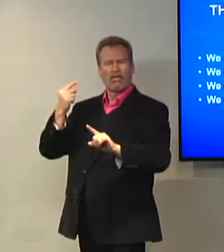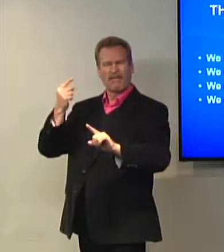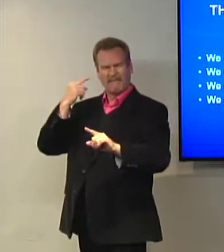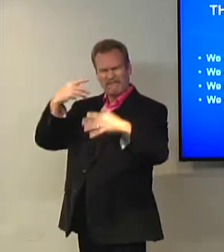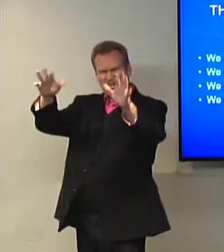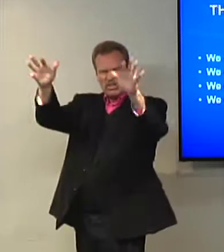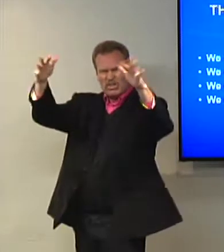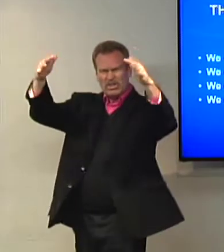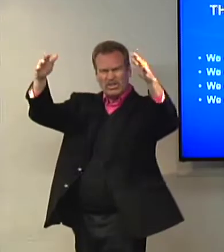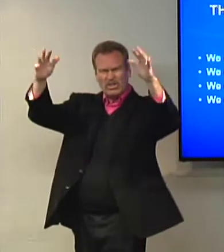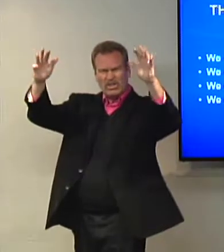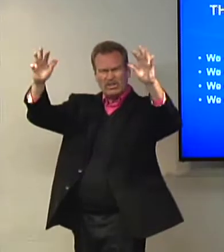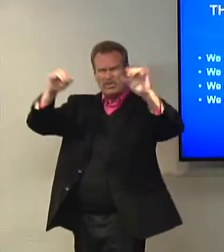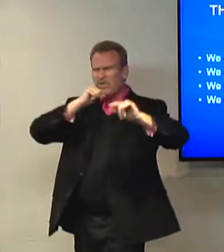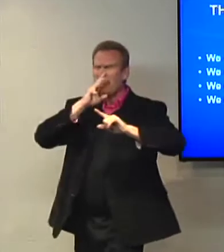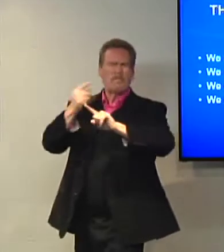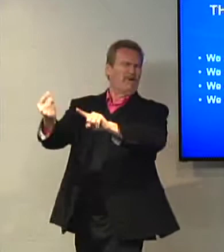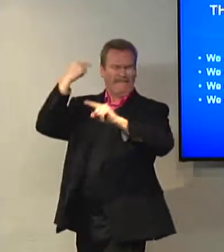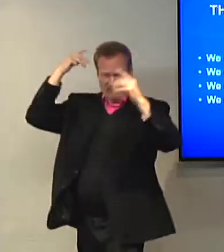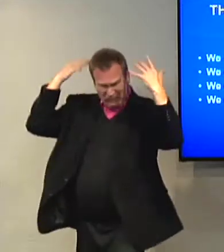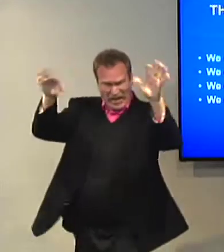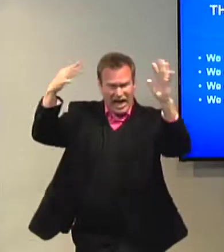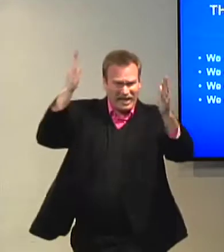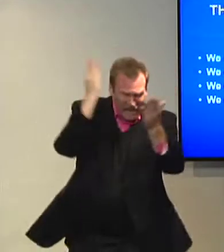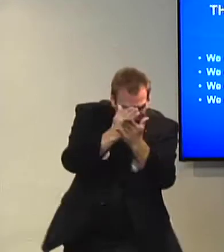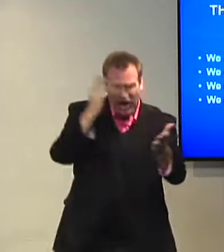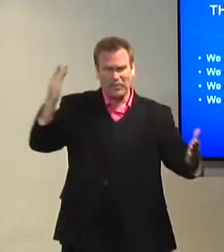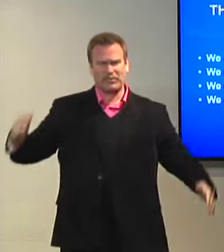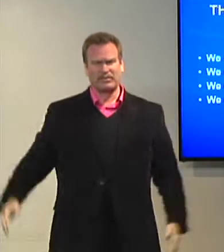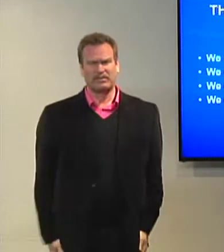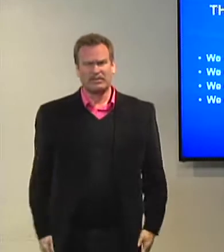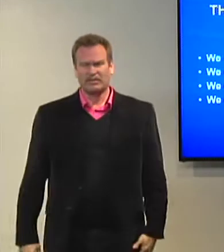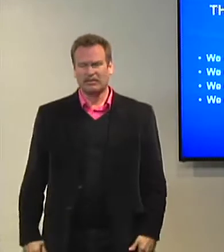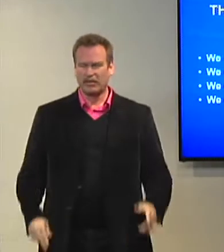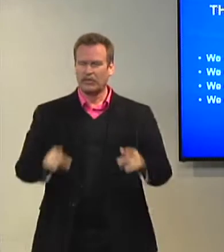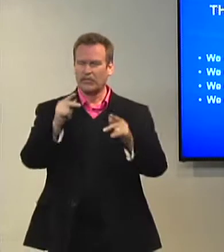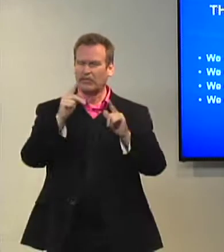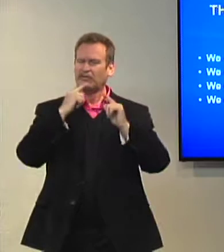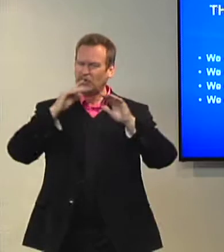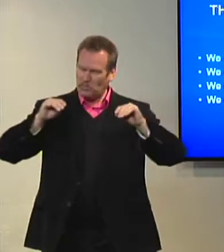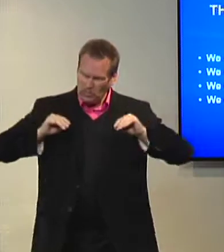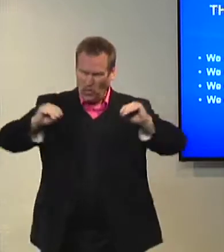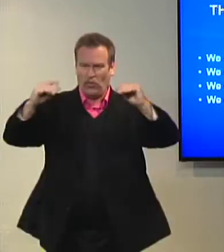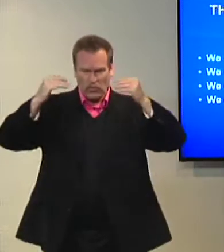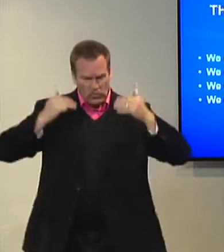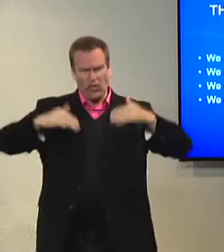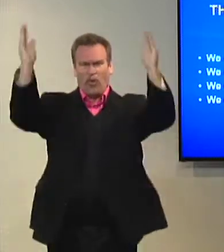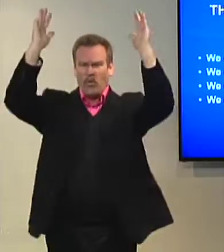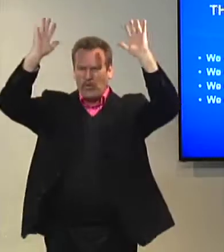life, they keep going to the past. They keep looking back at that. And I'm telling you now, get rid of it and be done. Move